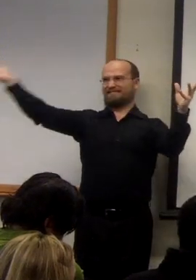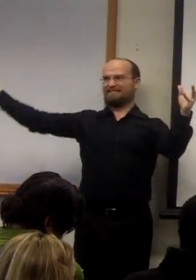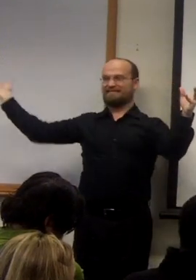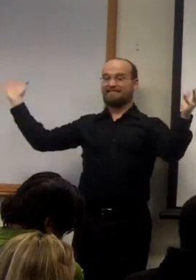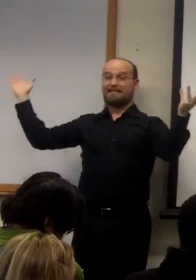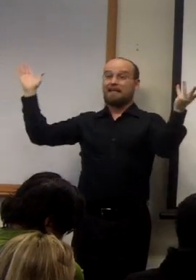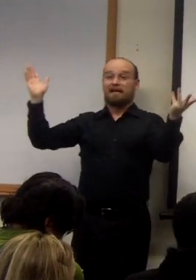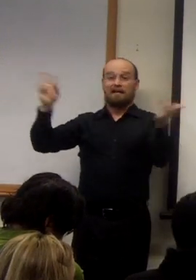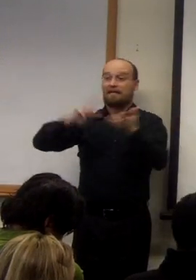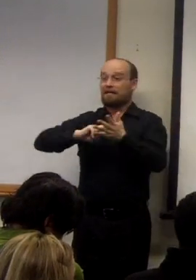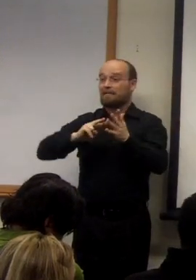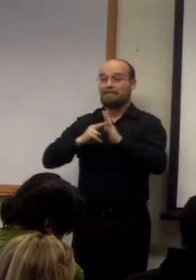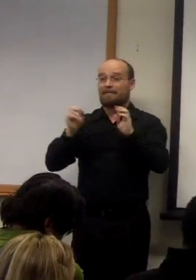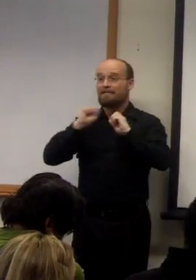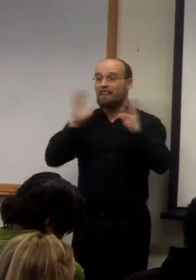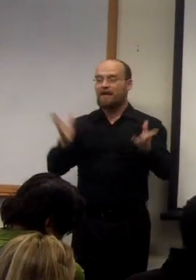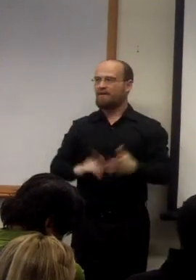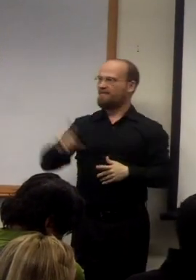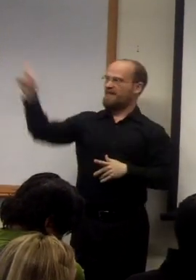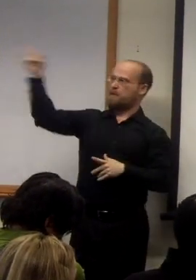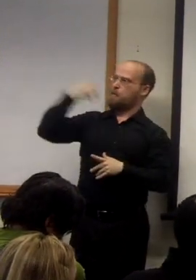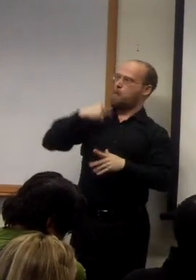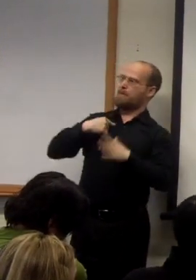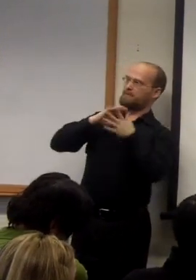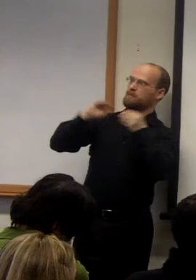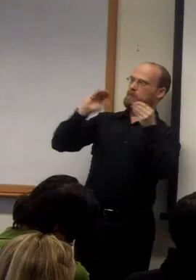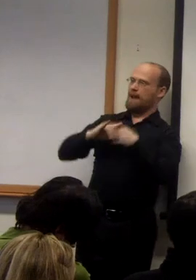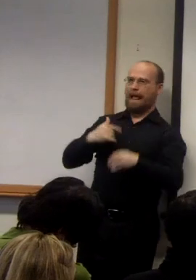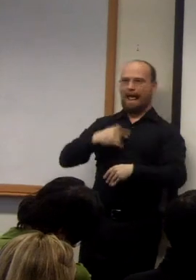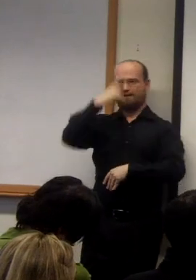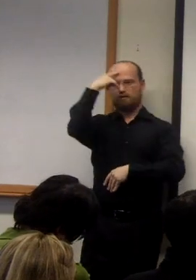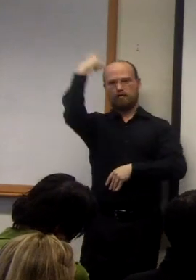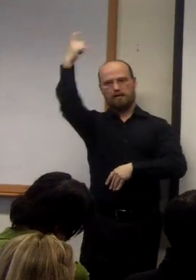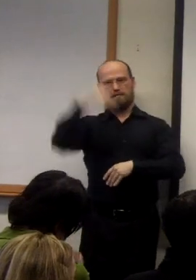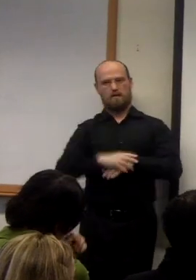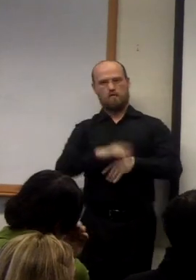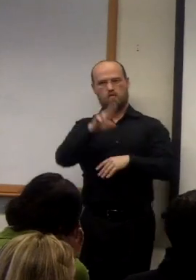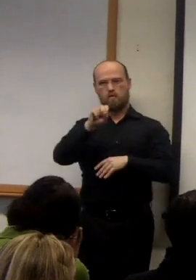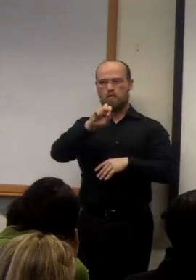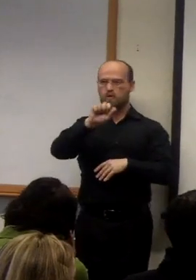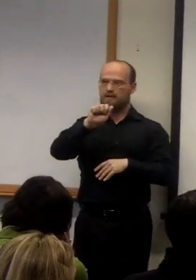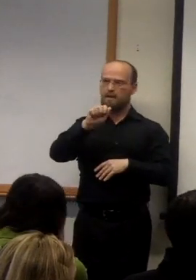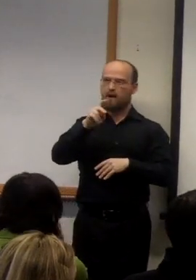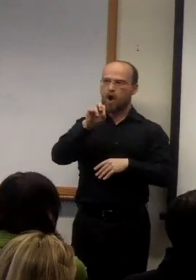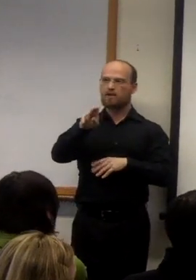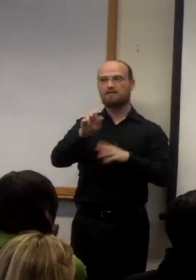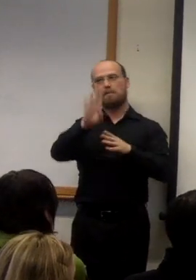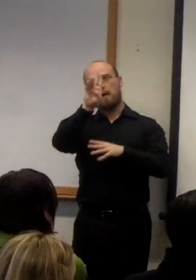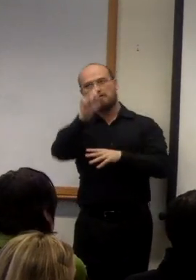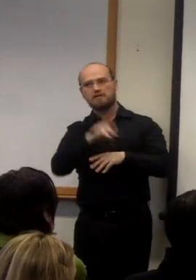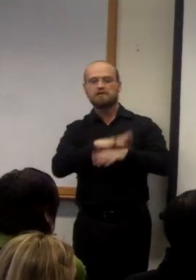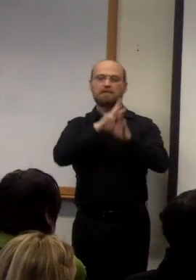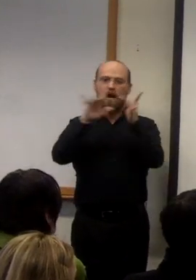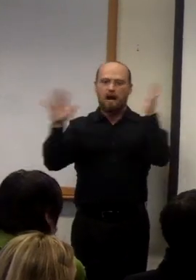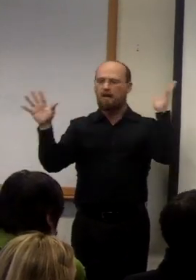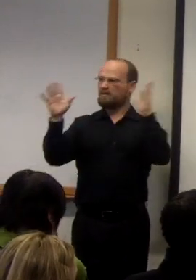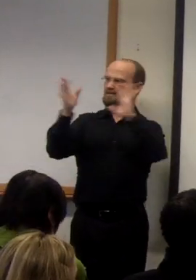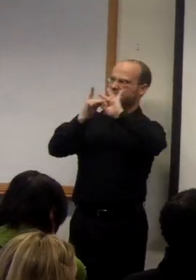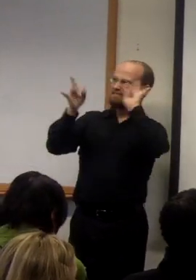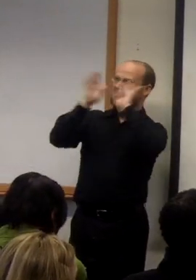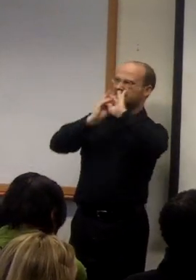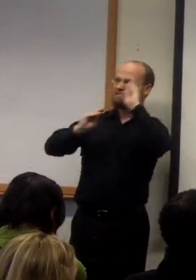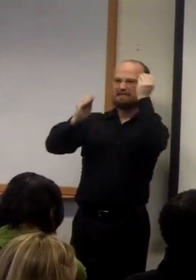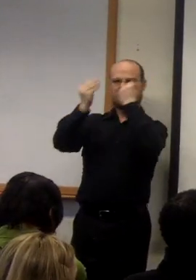They told me these stories. They said, Martin Luther King, I have a dream. Rosa Parks, did this thing on the bus. Harriet Tubman, Underground Railroad, right? And it didn't mean anything